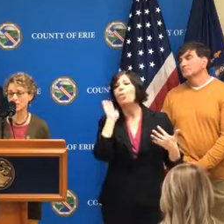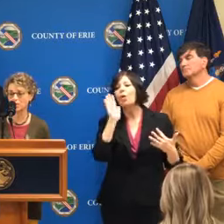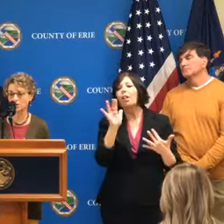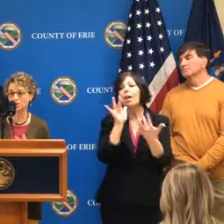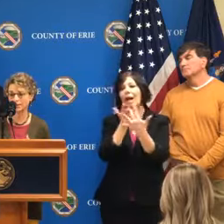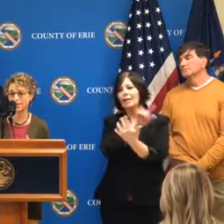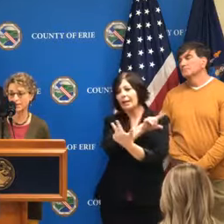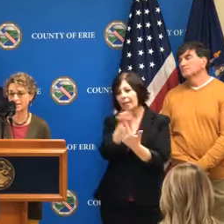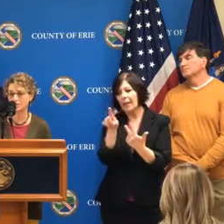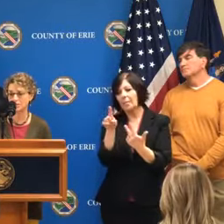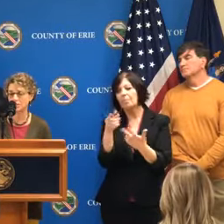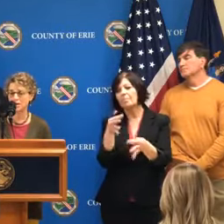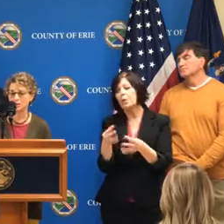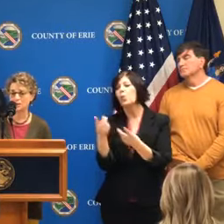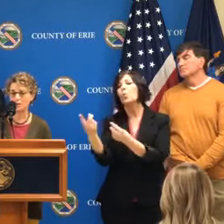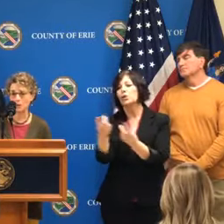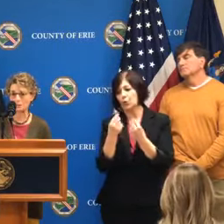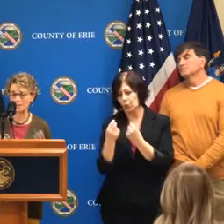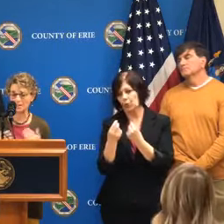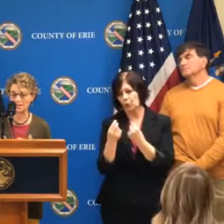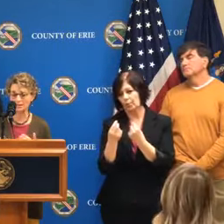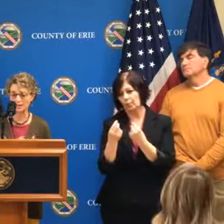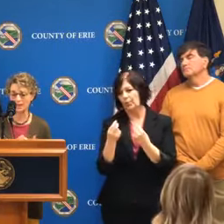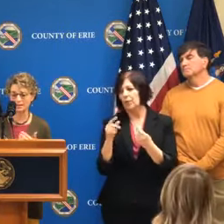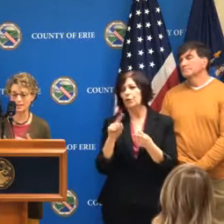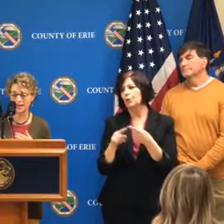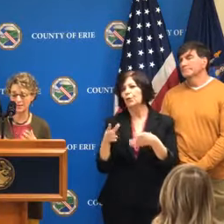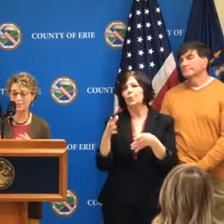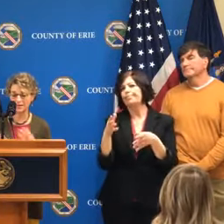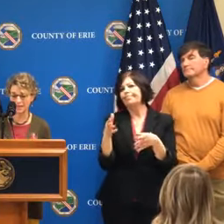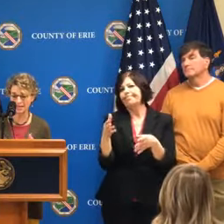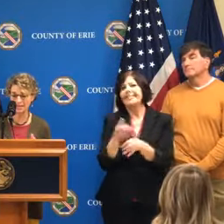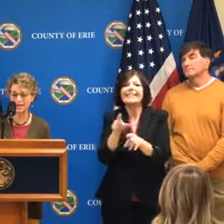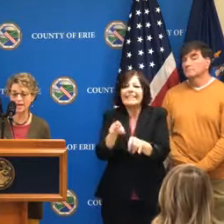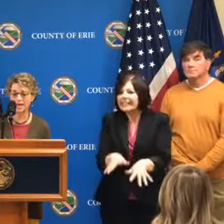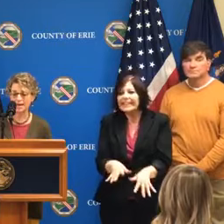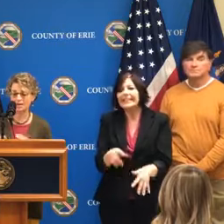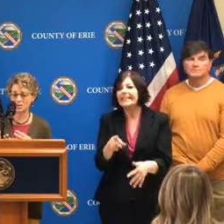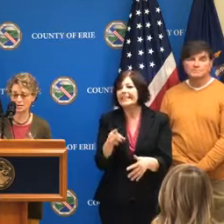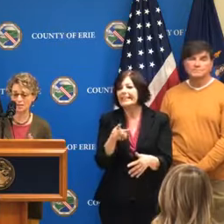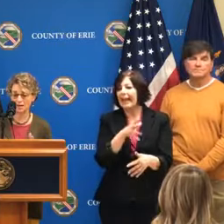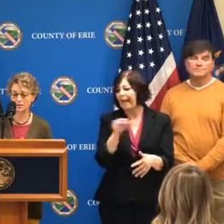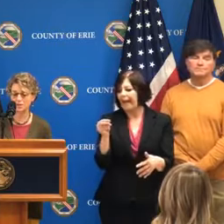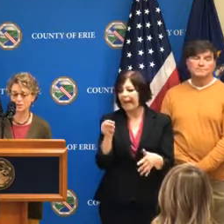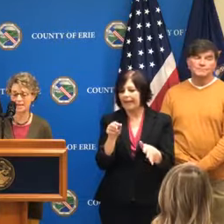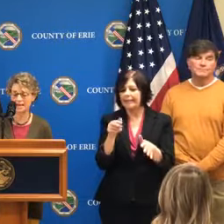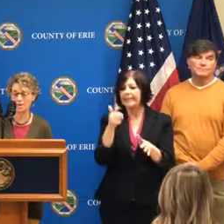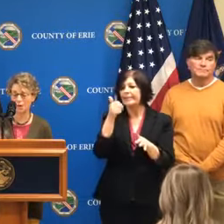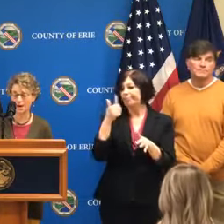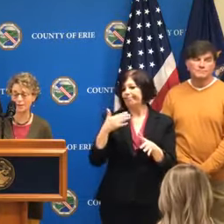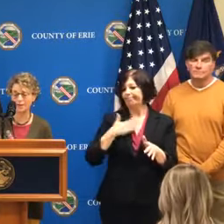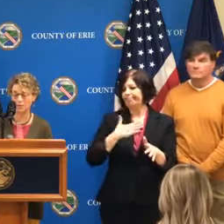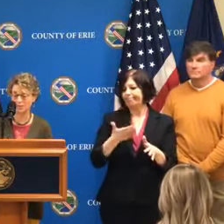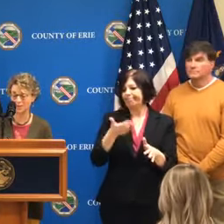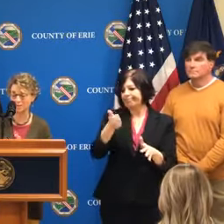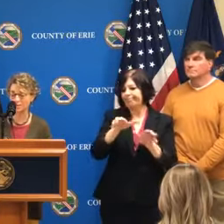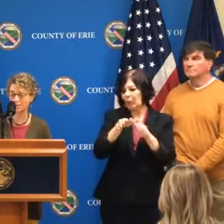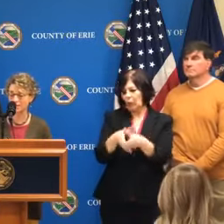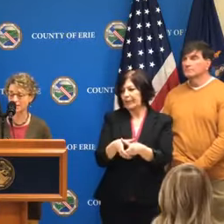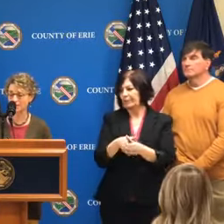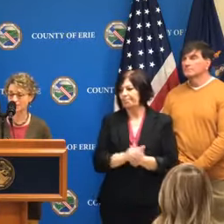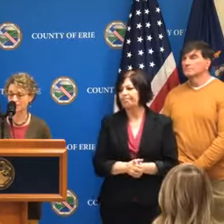and instructed what they need to do to get tested, and then to stay away from the rest